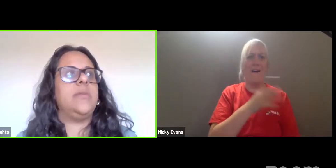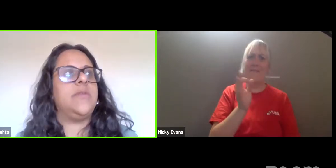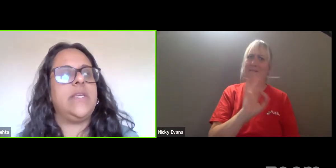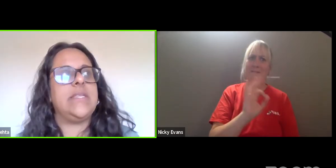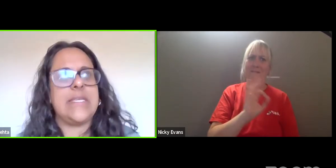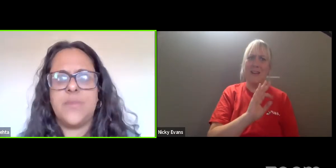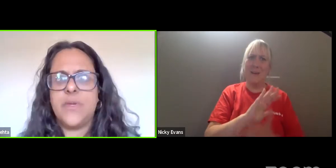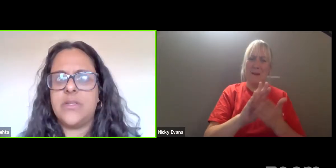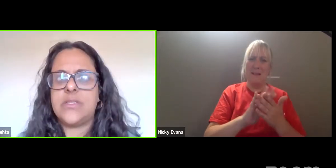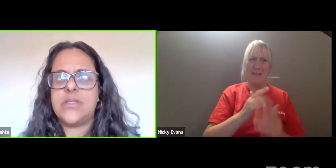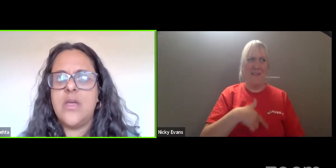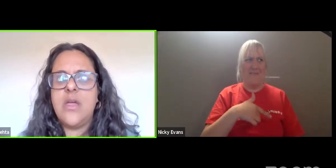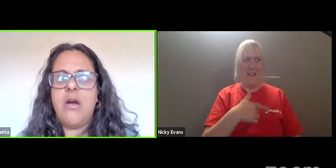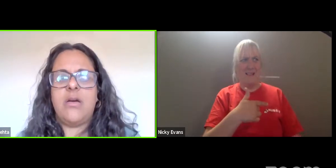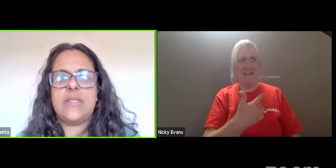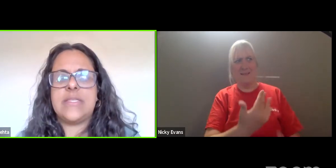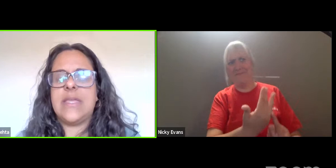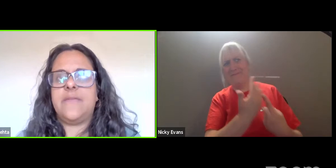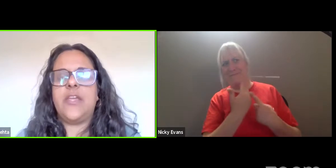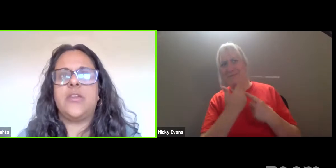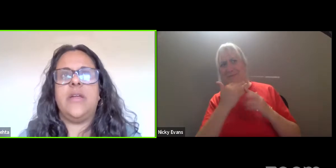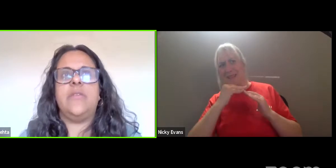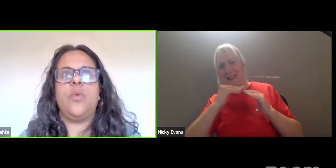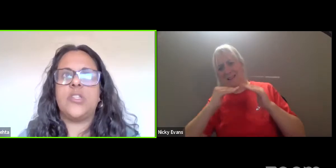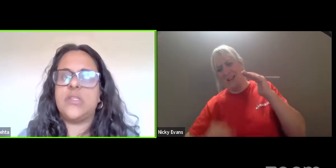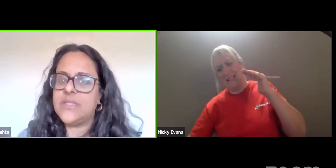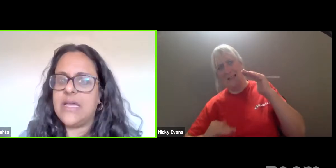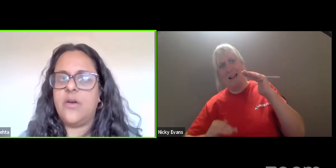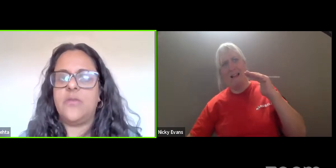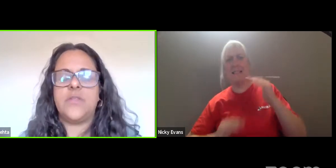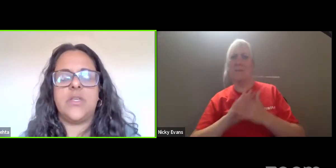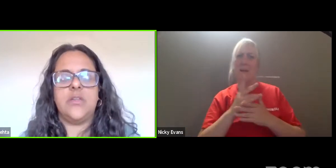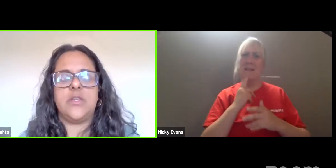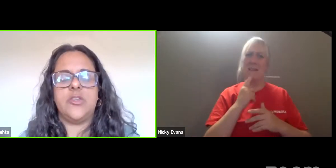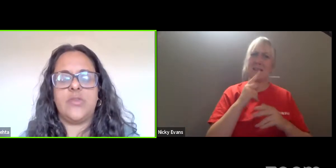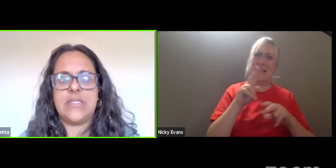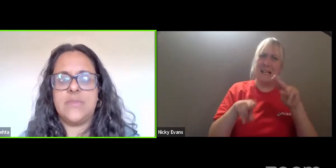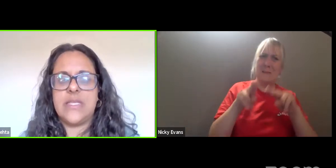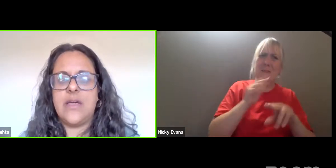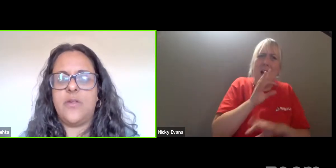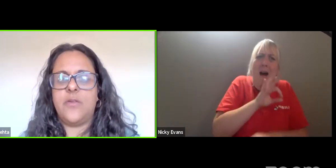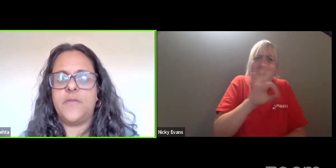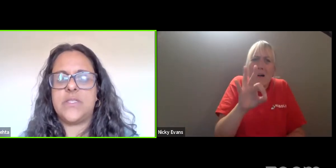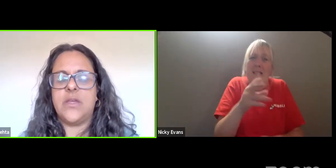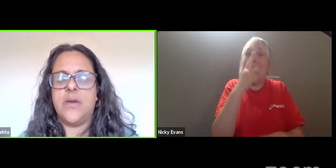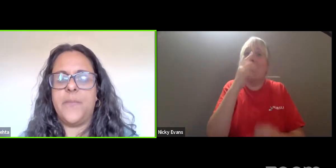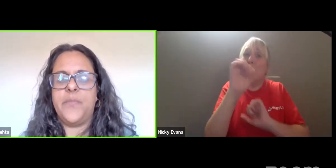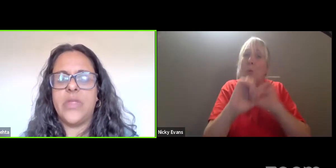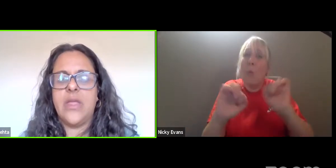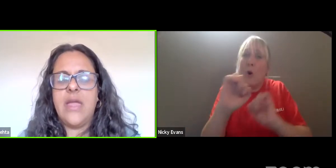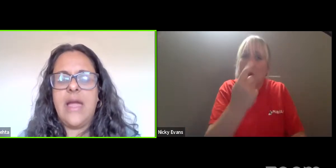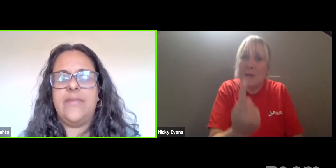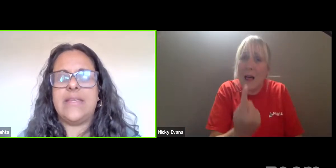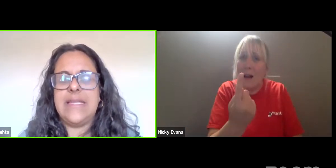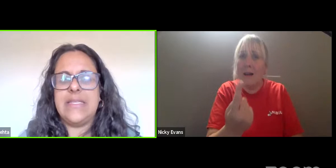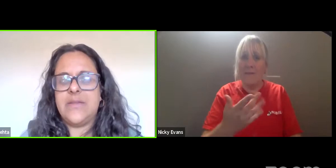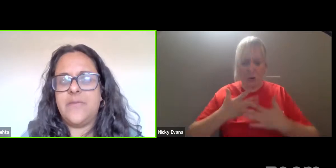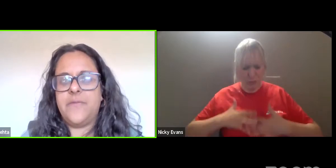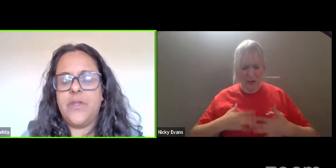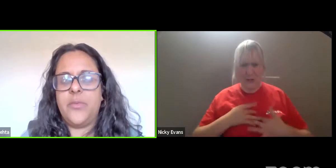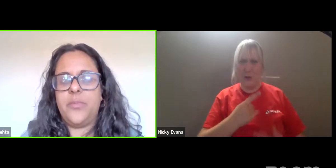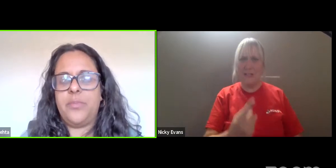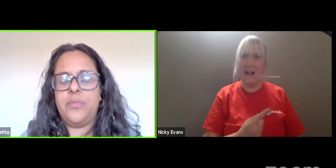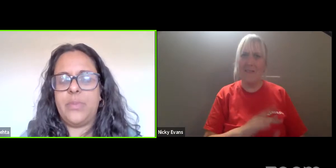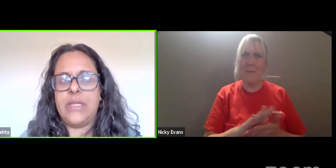in terms of the assessments, asking if they could kind of wash themselves and dress themselves, and that sense